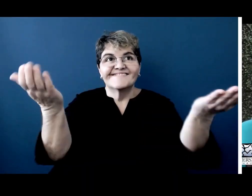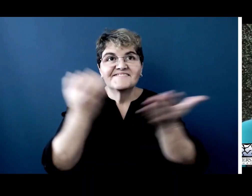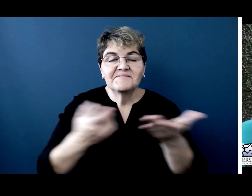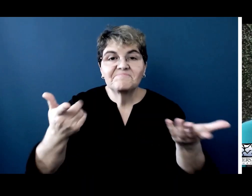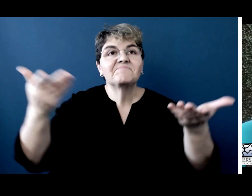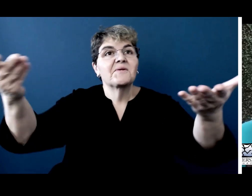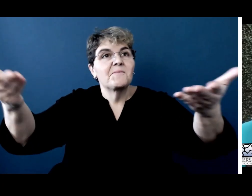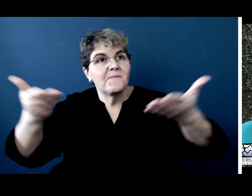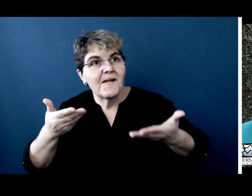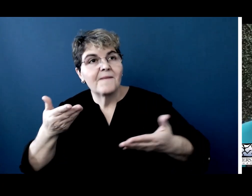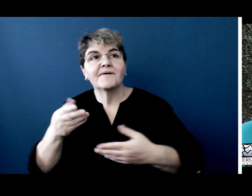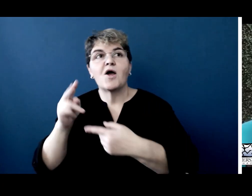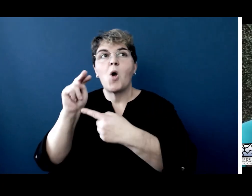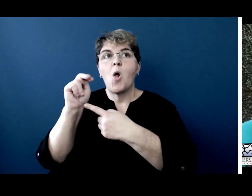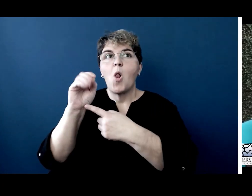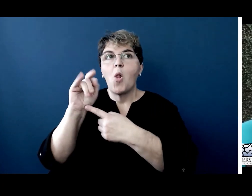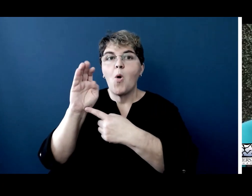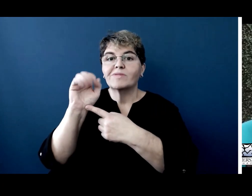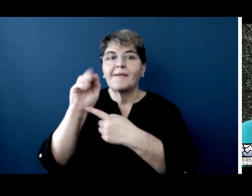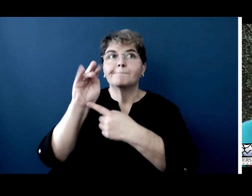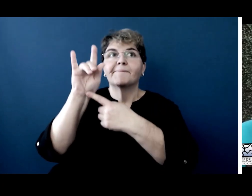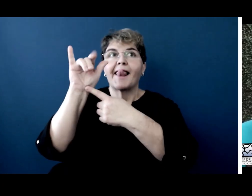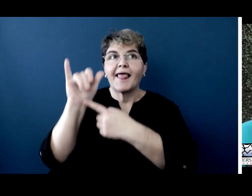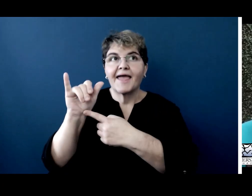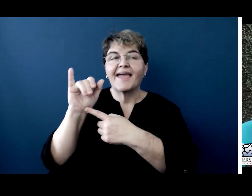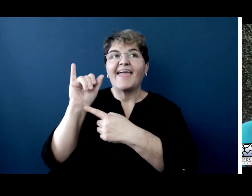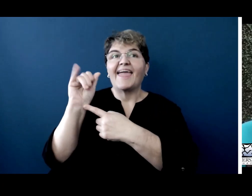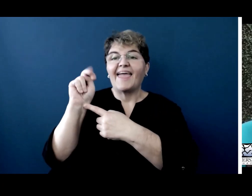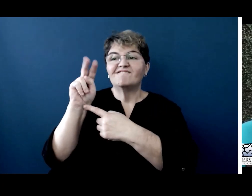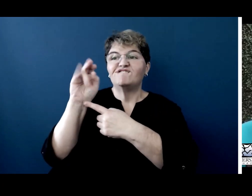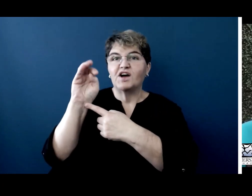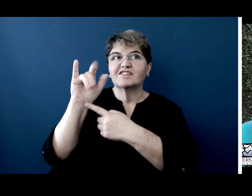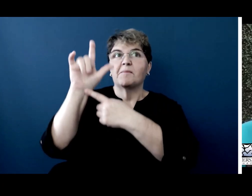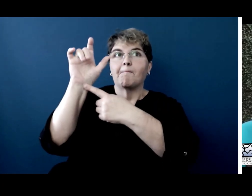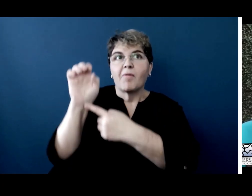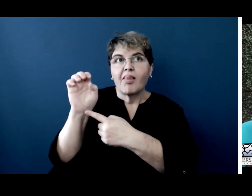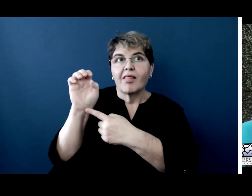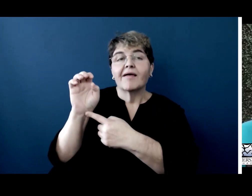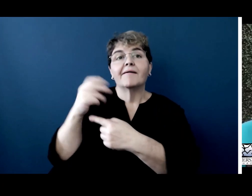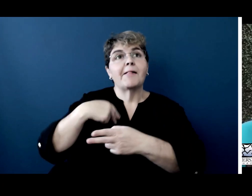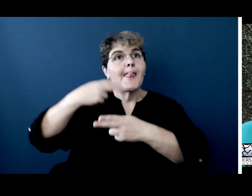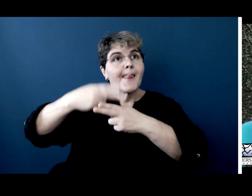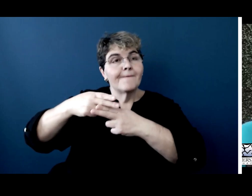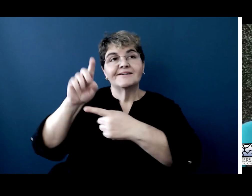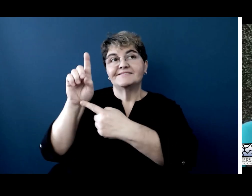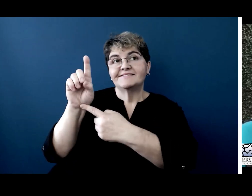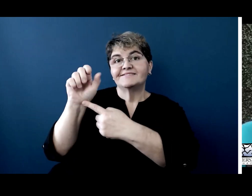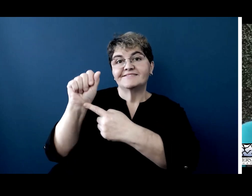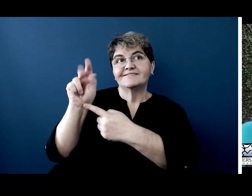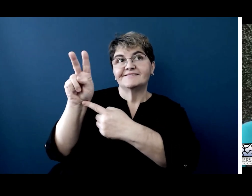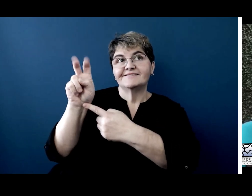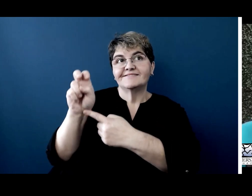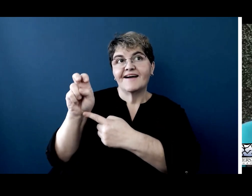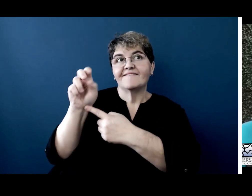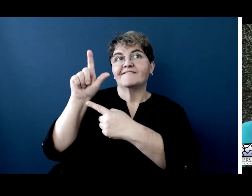Hey, everybody, welcome to Noticeably Invisible. My name is Dave Lazat, and I'm your host for this show. And today I have a wonderful